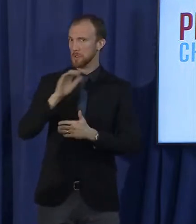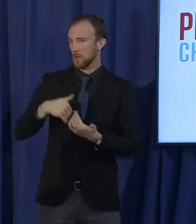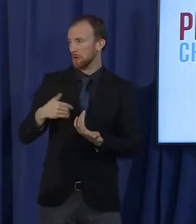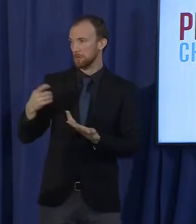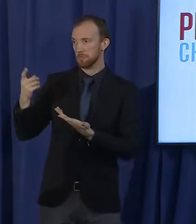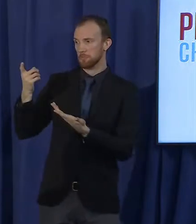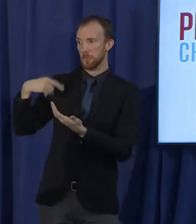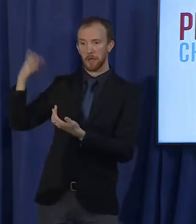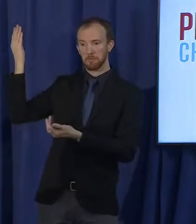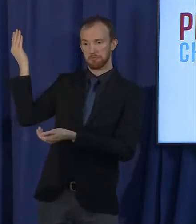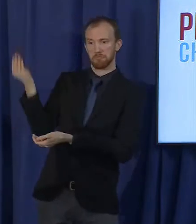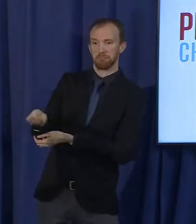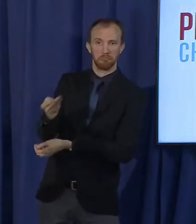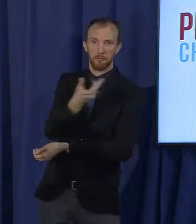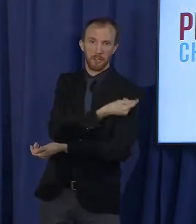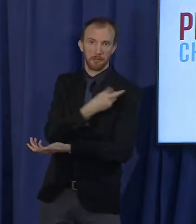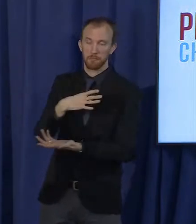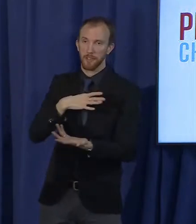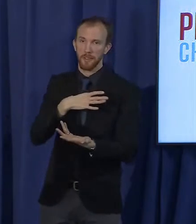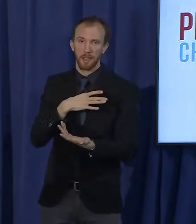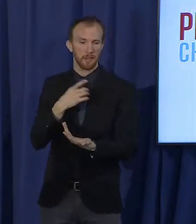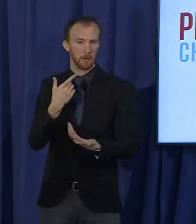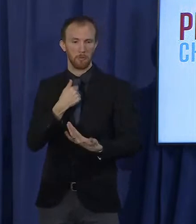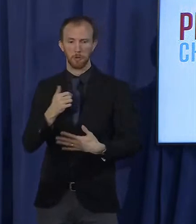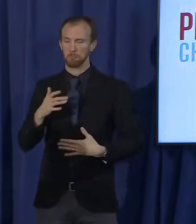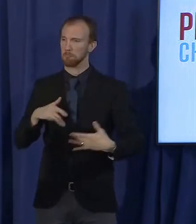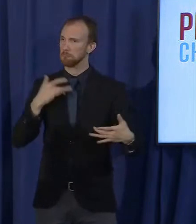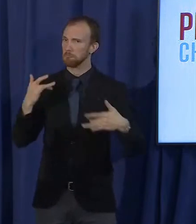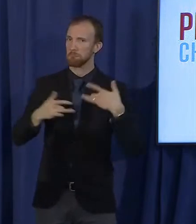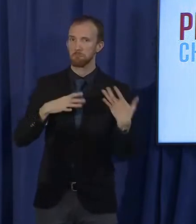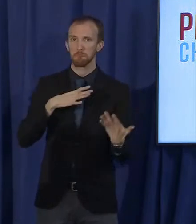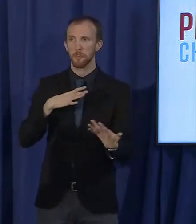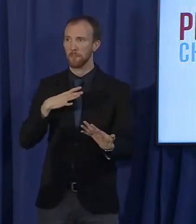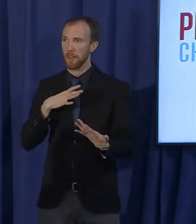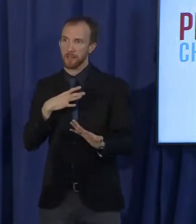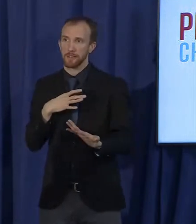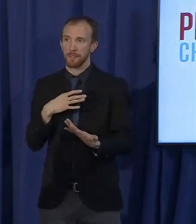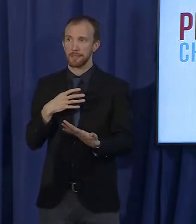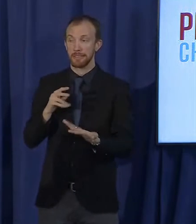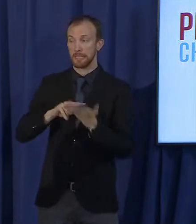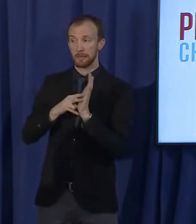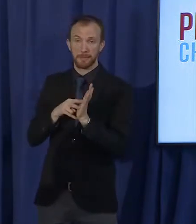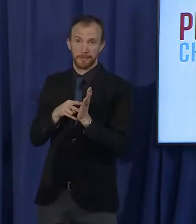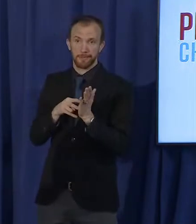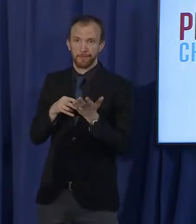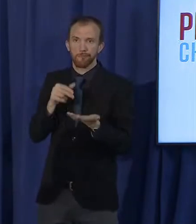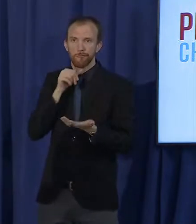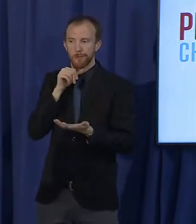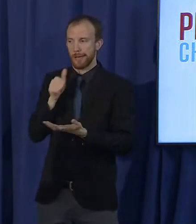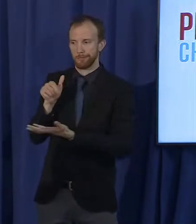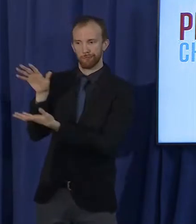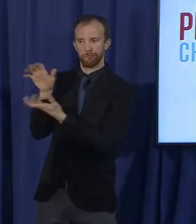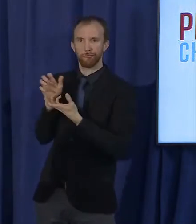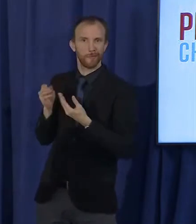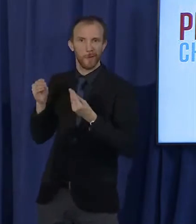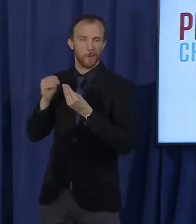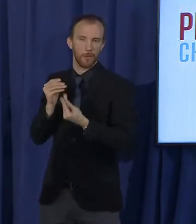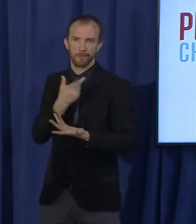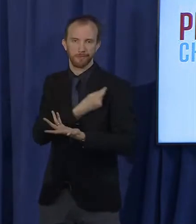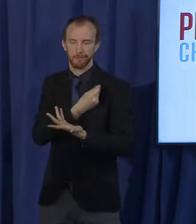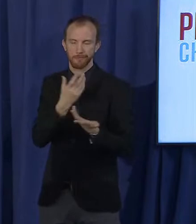it doesn't get us any more vaccine. It just gives us another route to be able to direct vaccine. So we are,